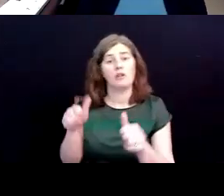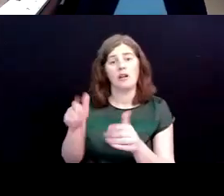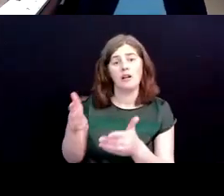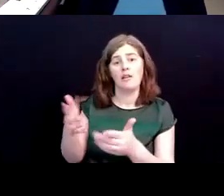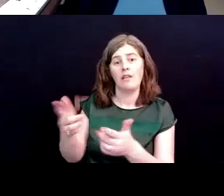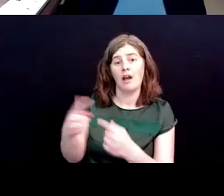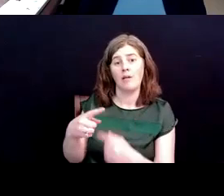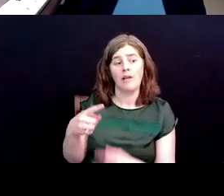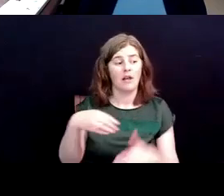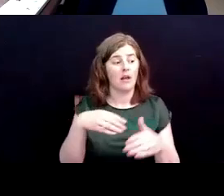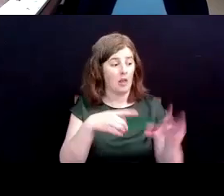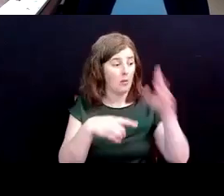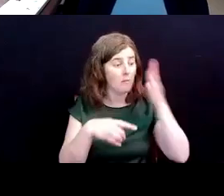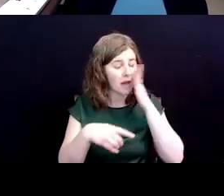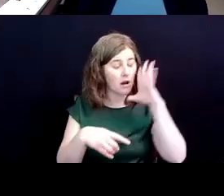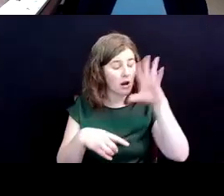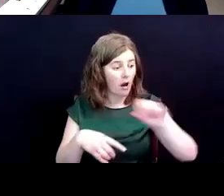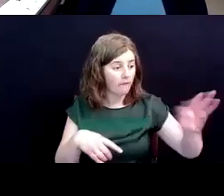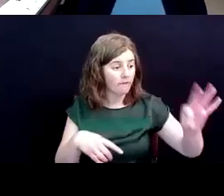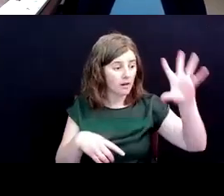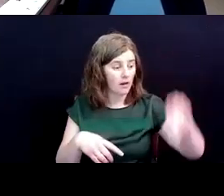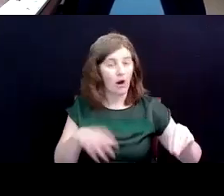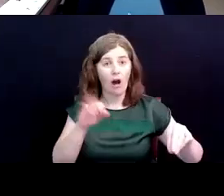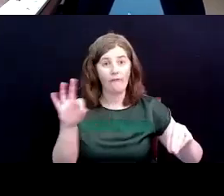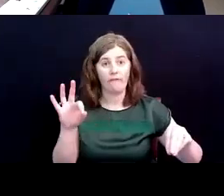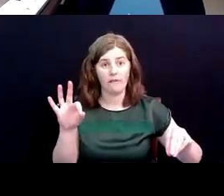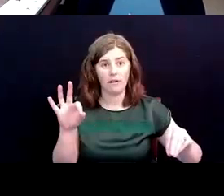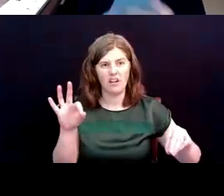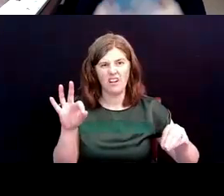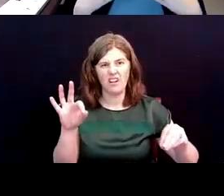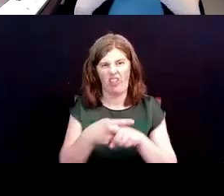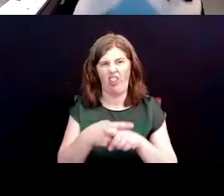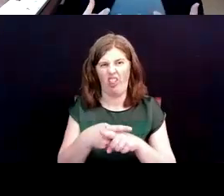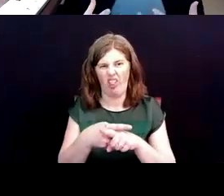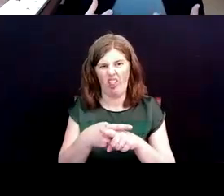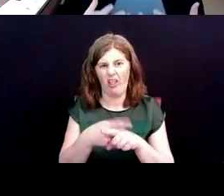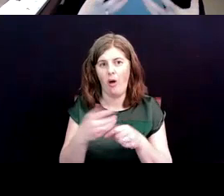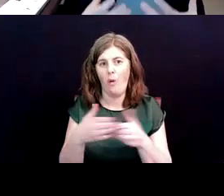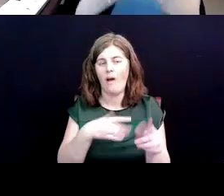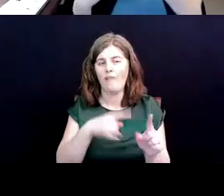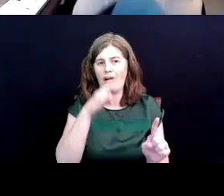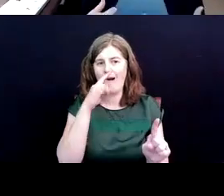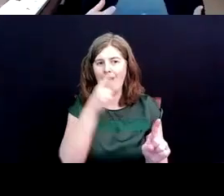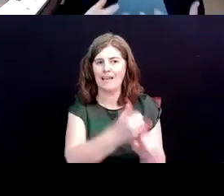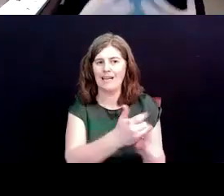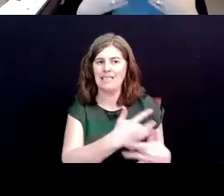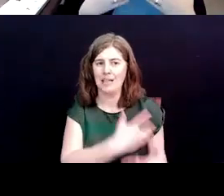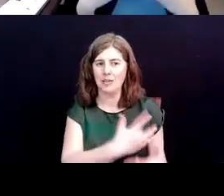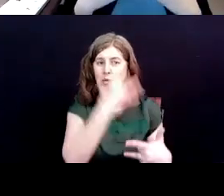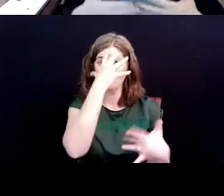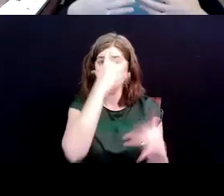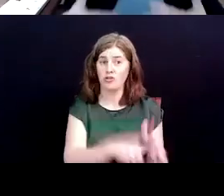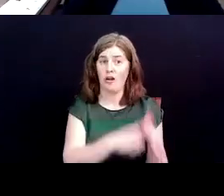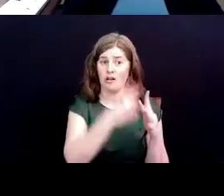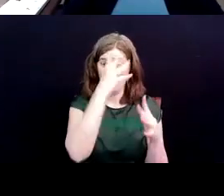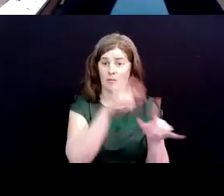turn them off when they go to bed. Sadly, that's often very counterproductive. Whatever your child goes to sleep with should